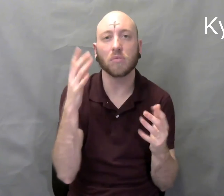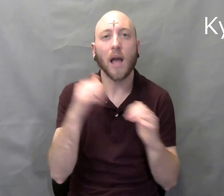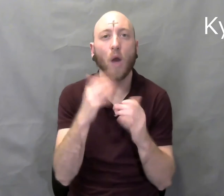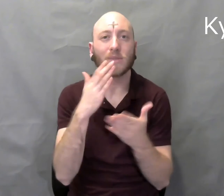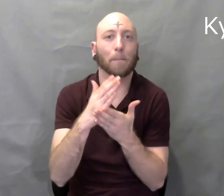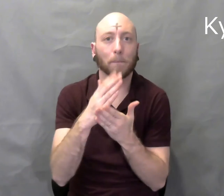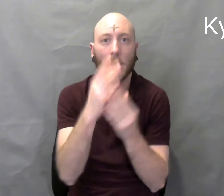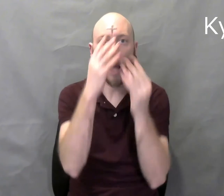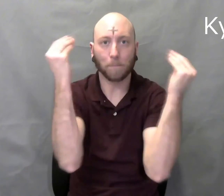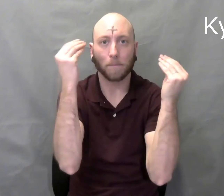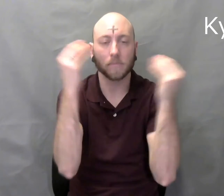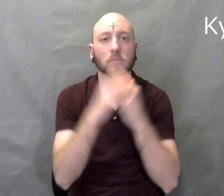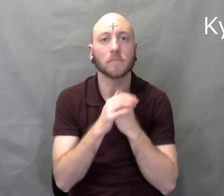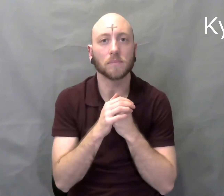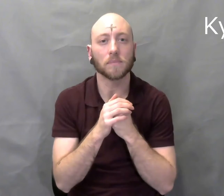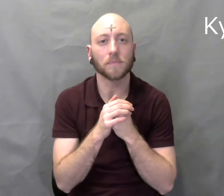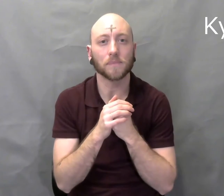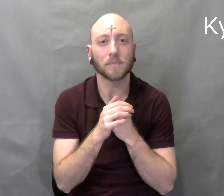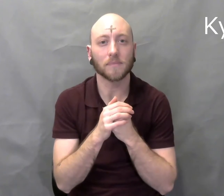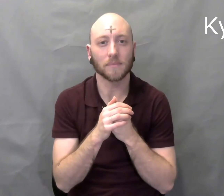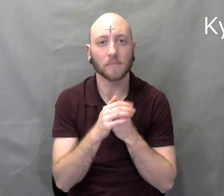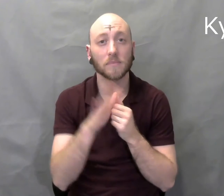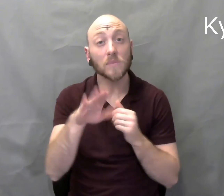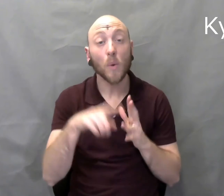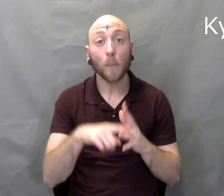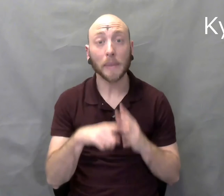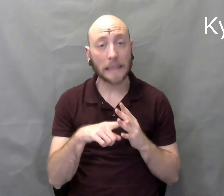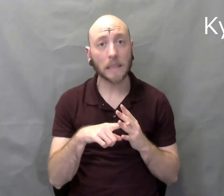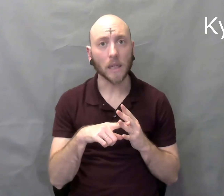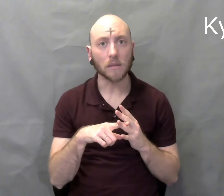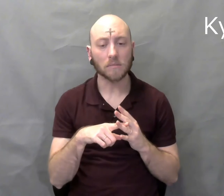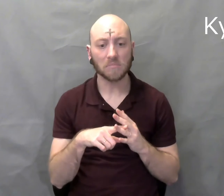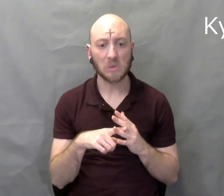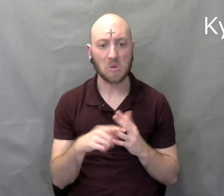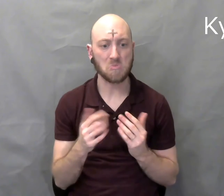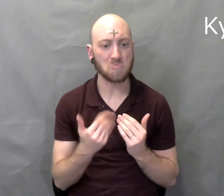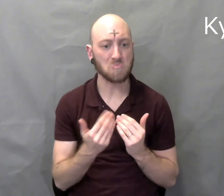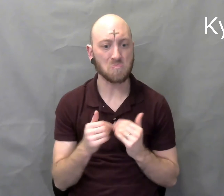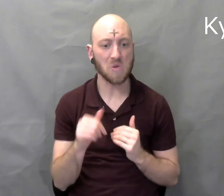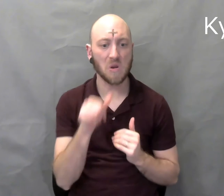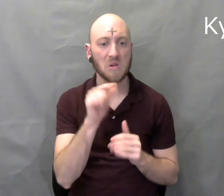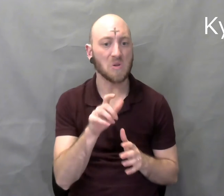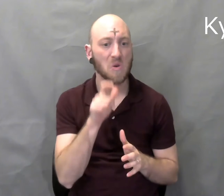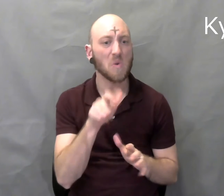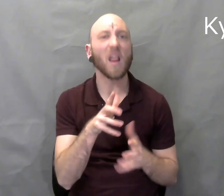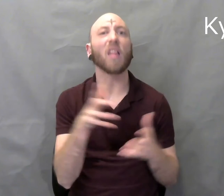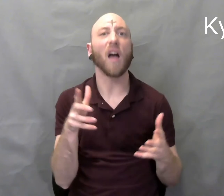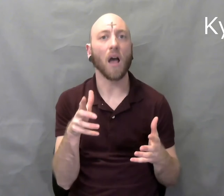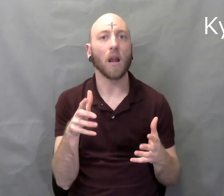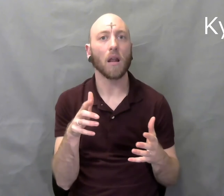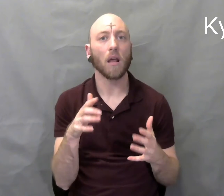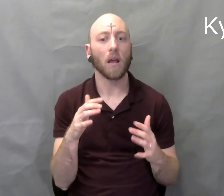because it seems the bar is so low when you start out, and then it just gets higher and higher, and things get crazier